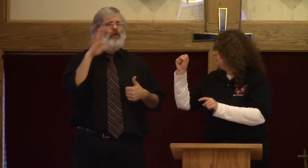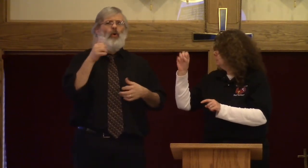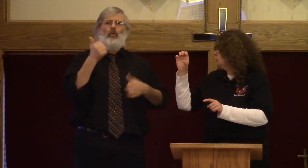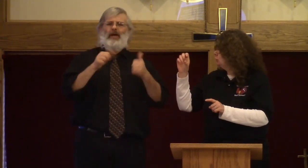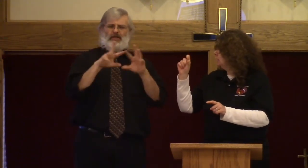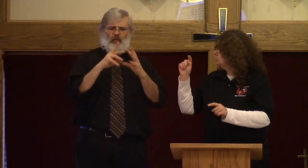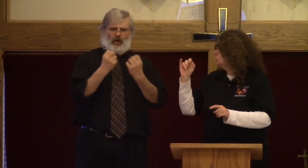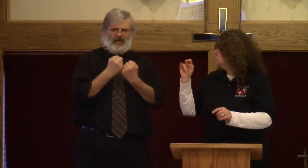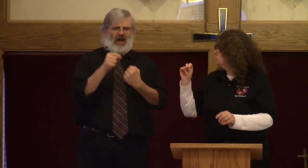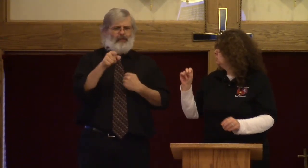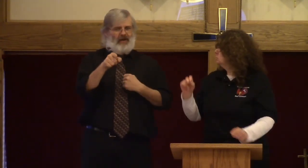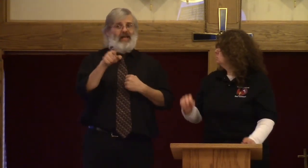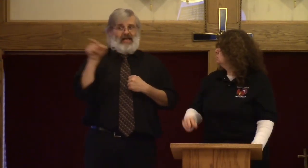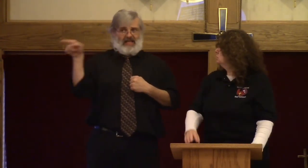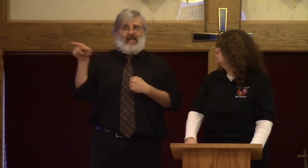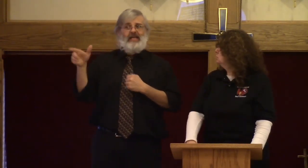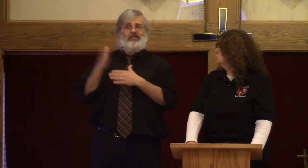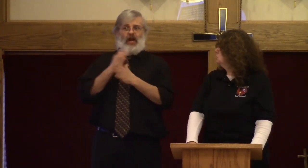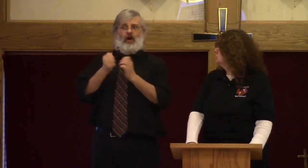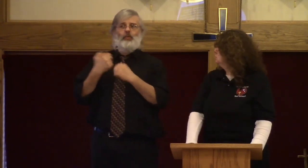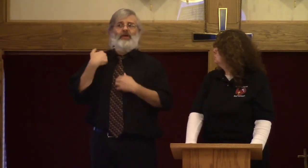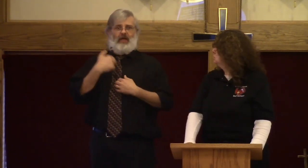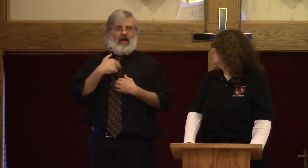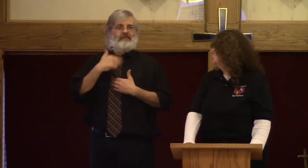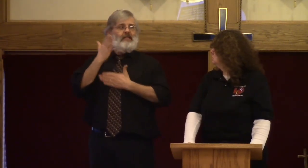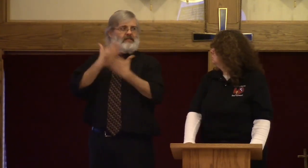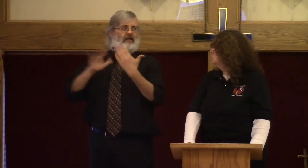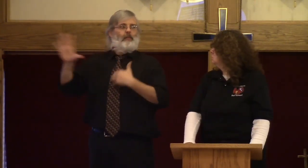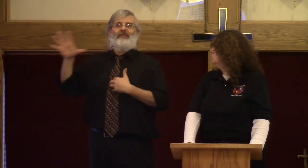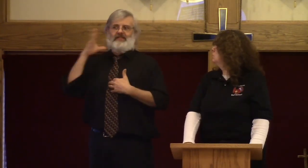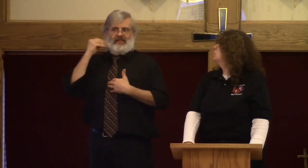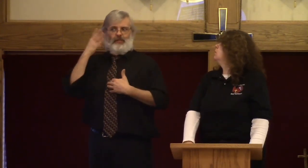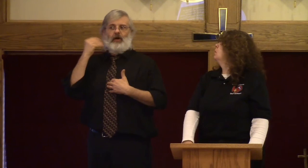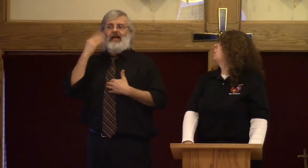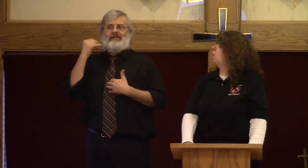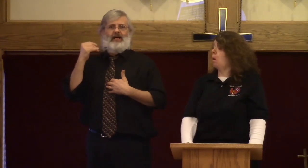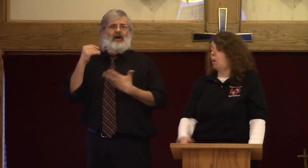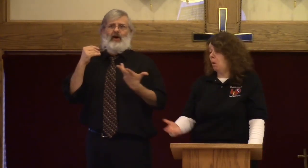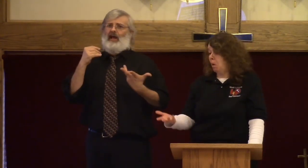know which workshop, but he shared with us some of his experience.